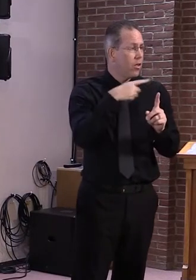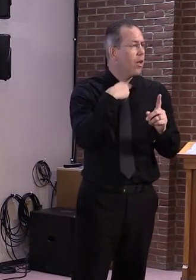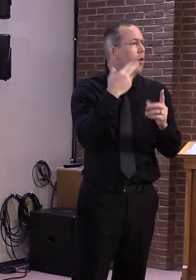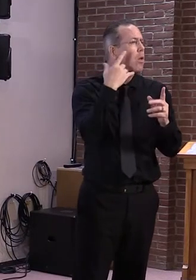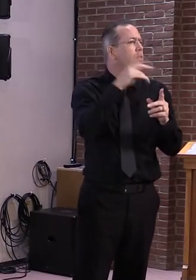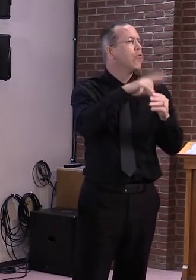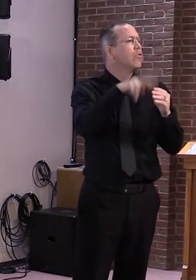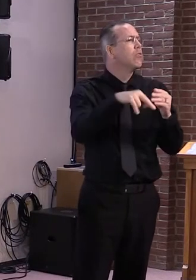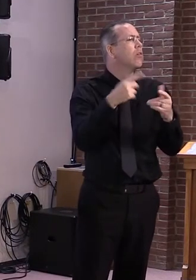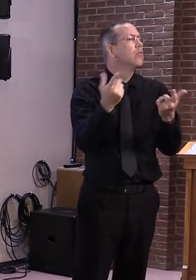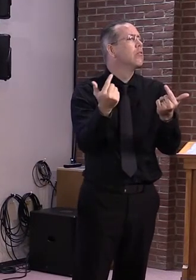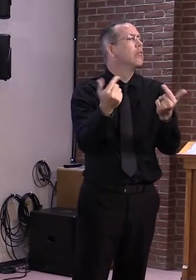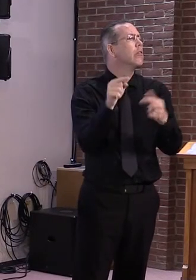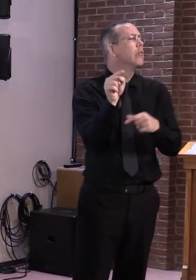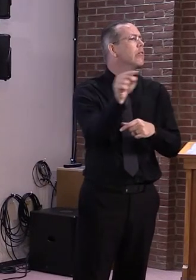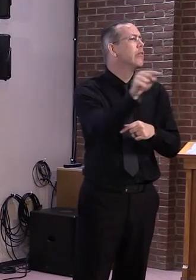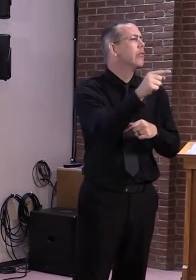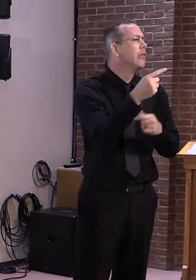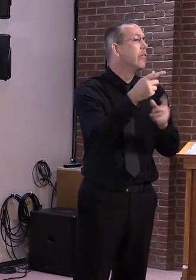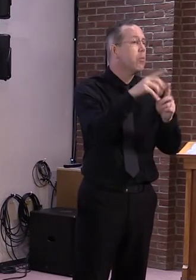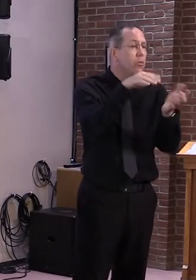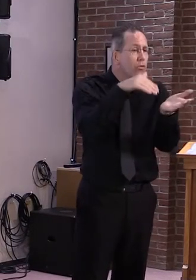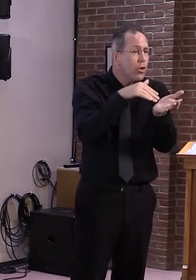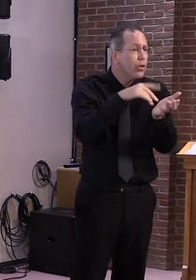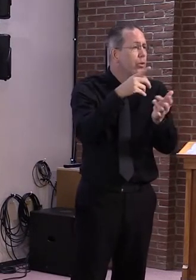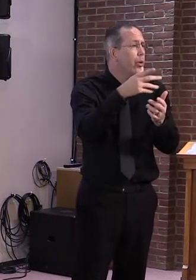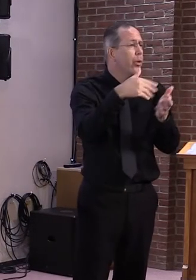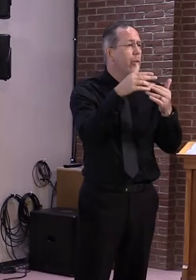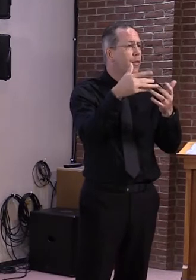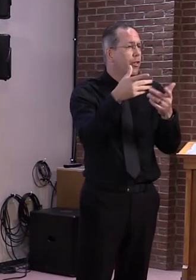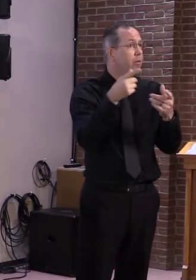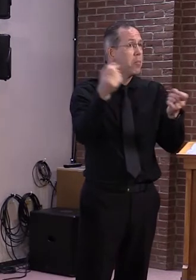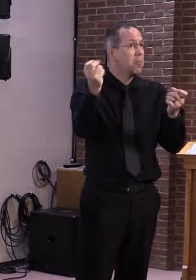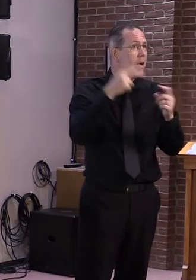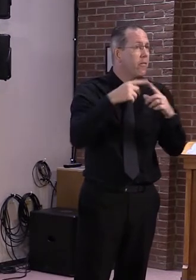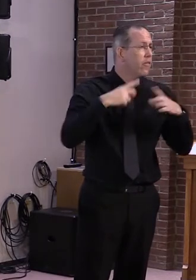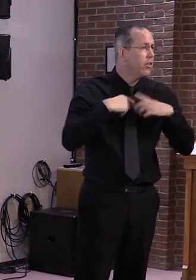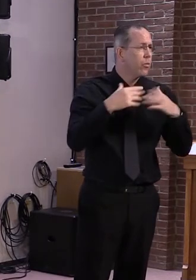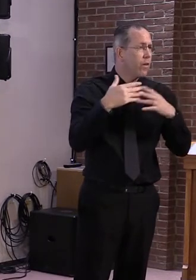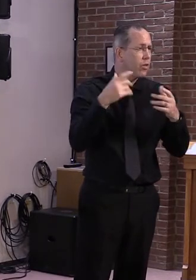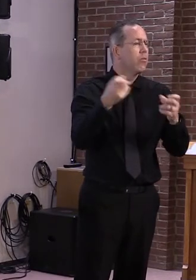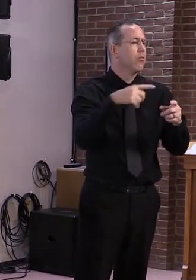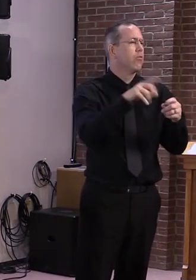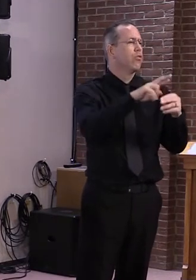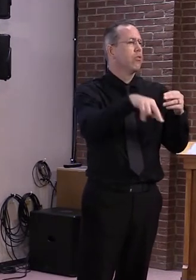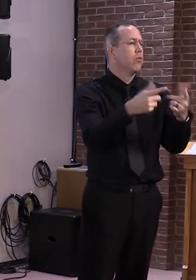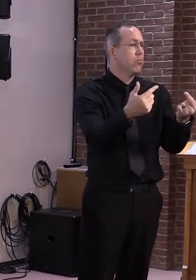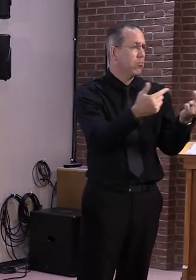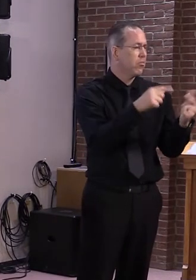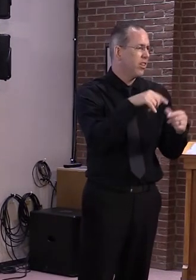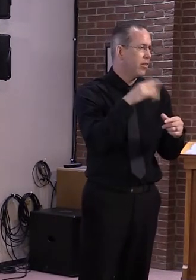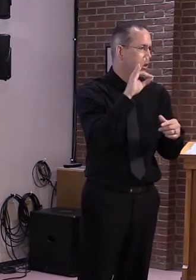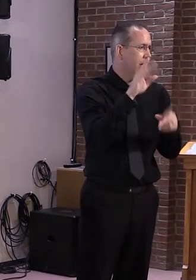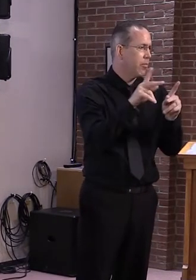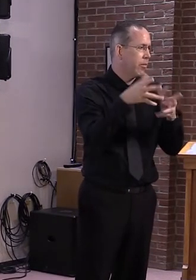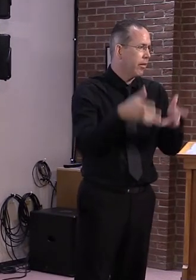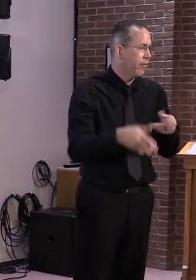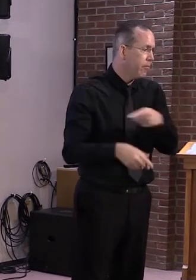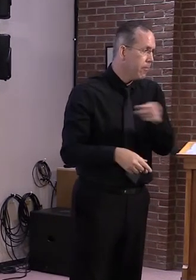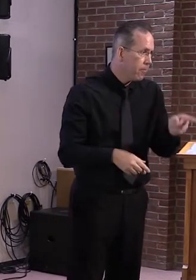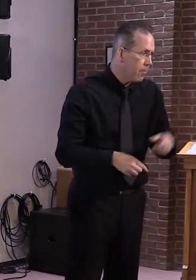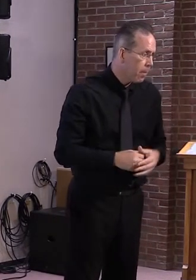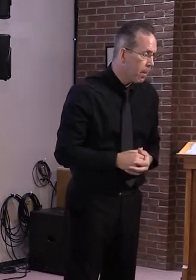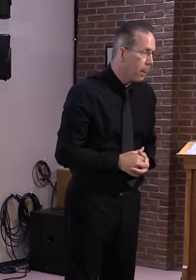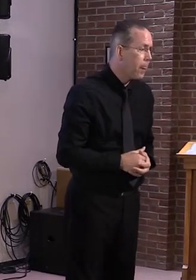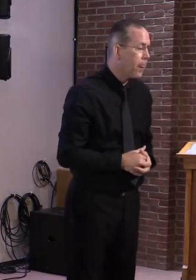care provider will not be allowed back into the facility until they have proof of a negative test. We have